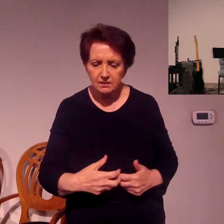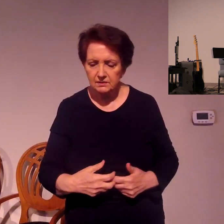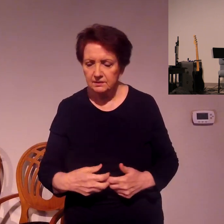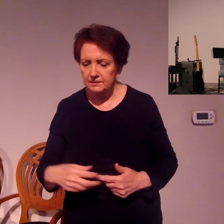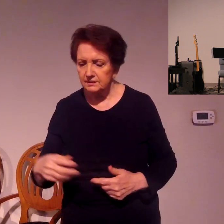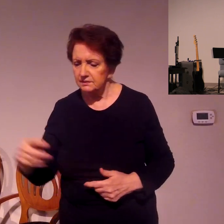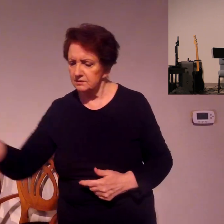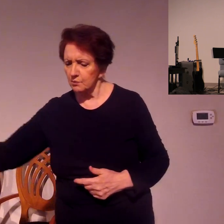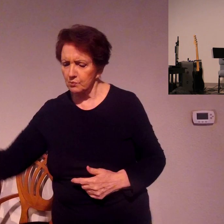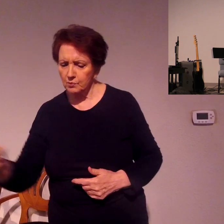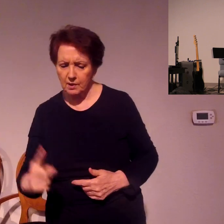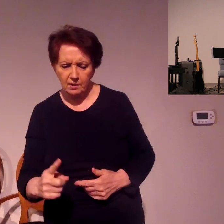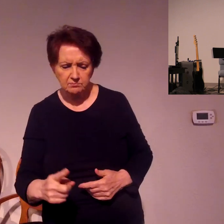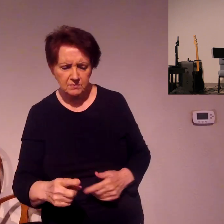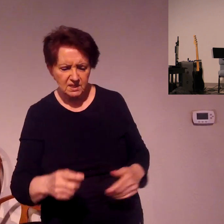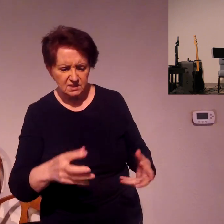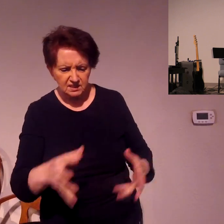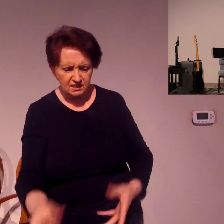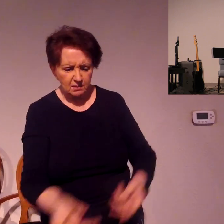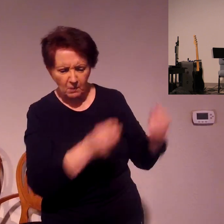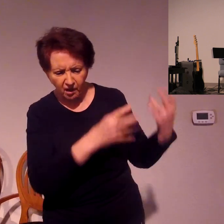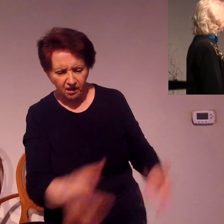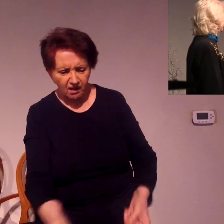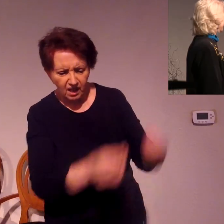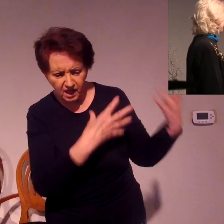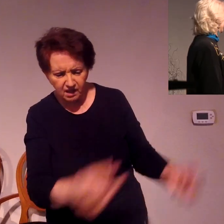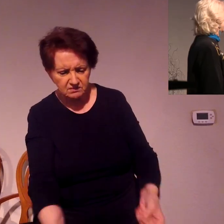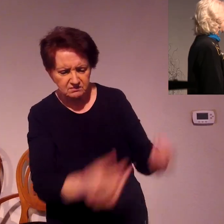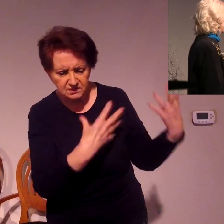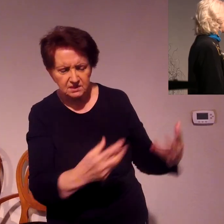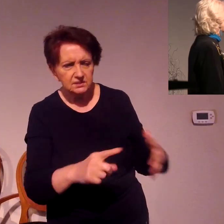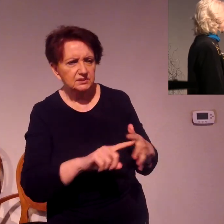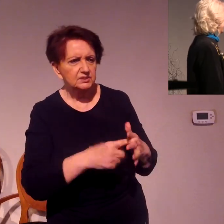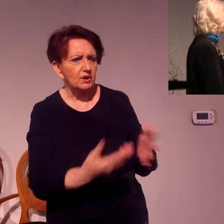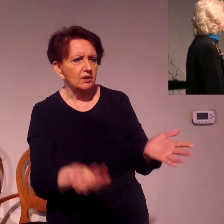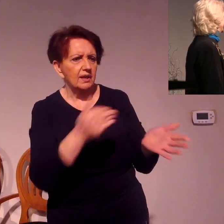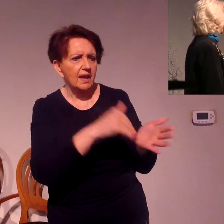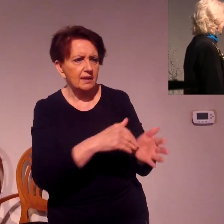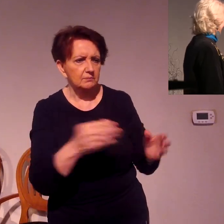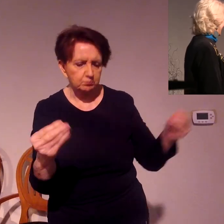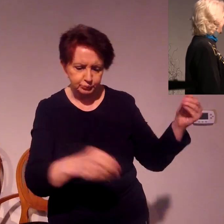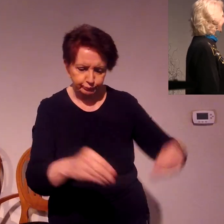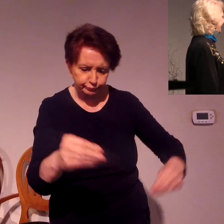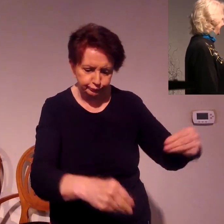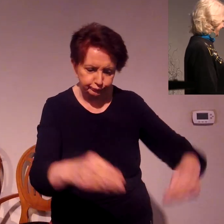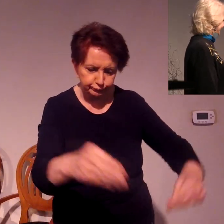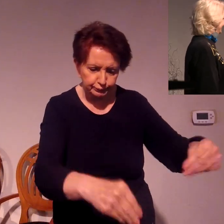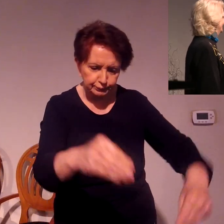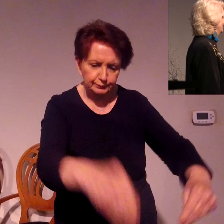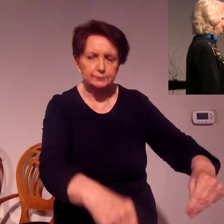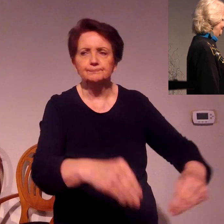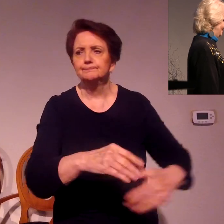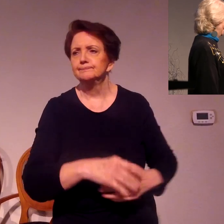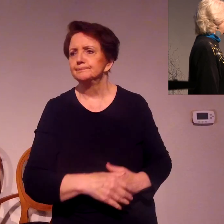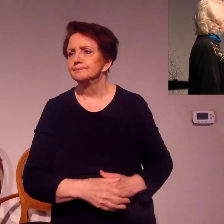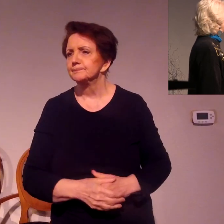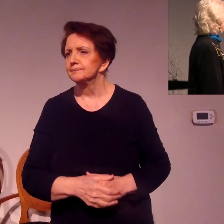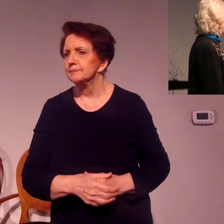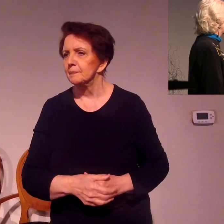the dishwasher, rearrange to get that last dish in there. So I'm glad you've stayed out of my lane